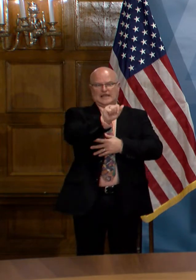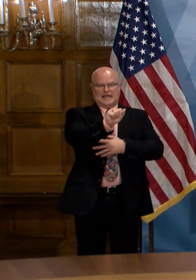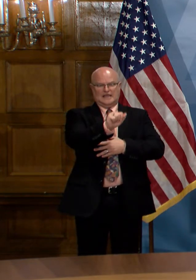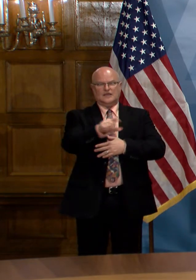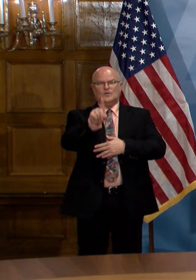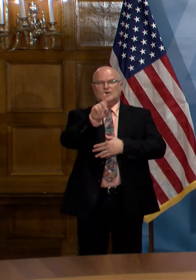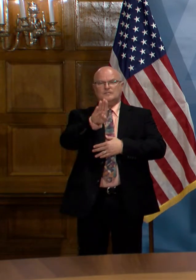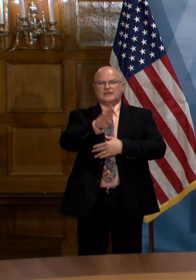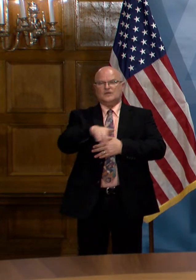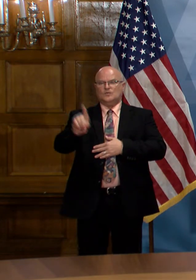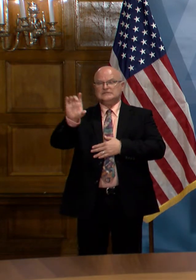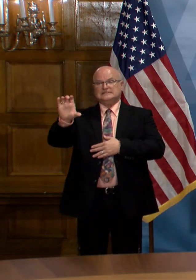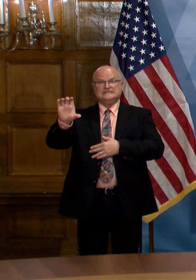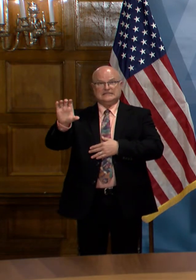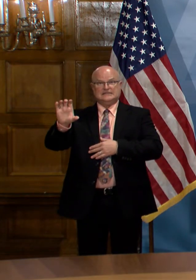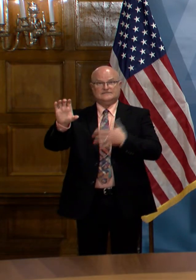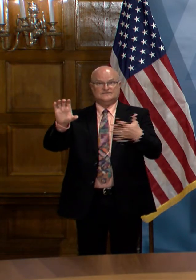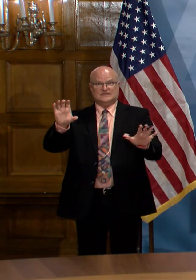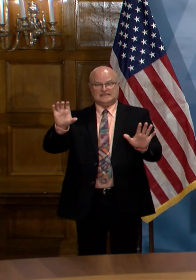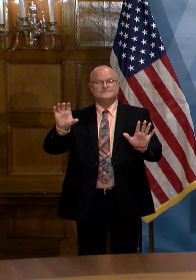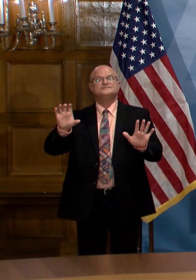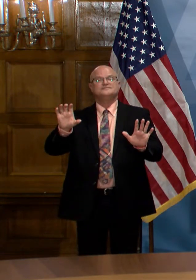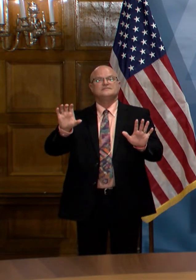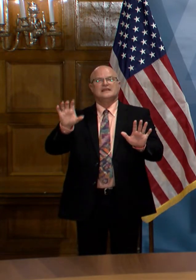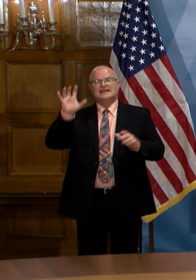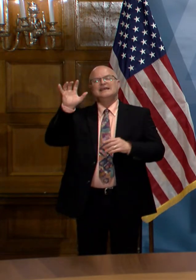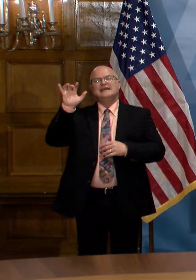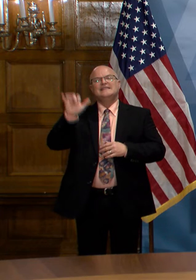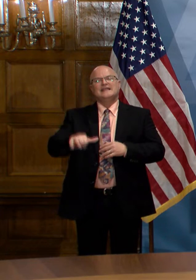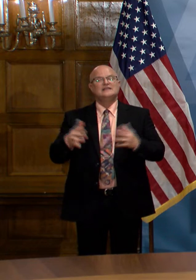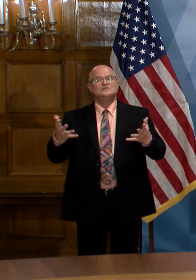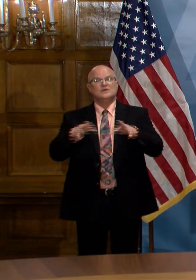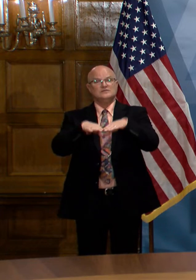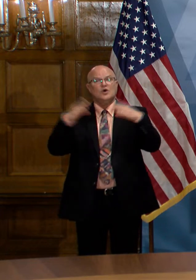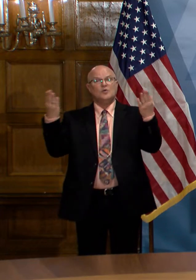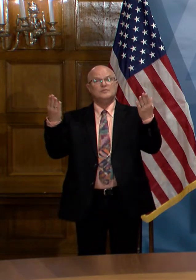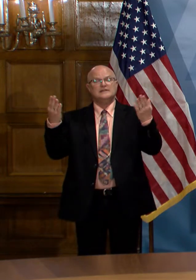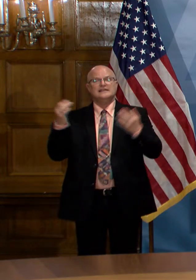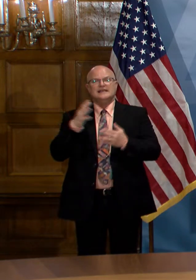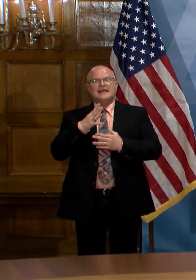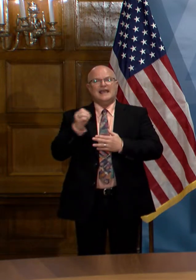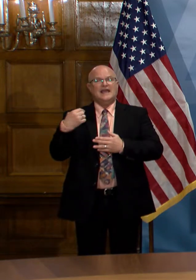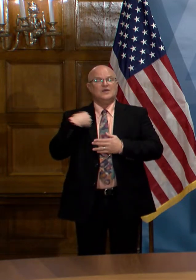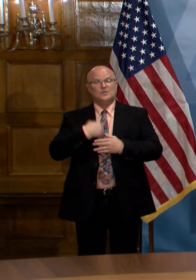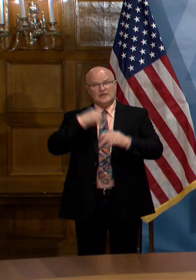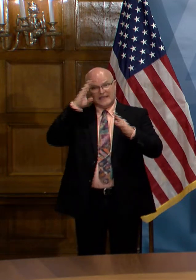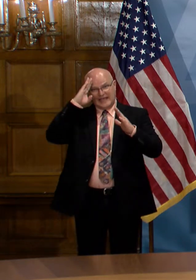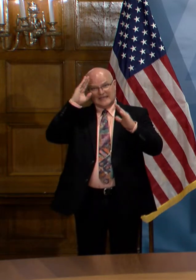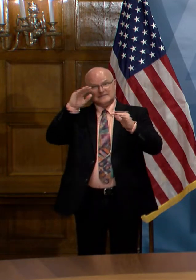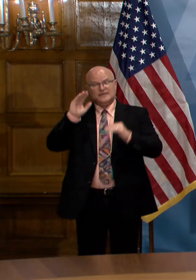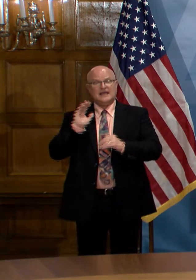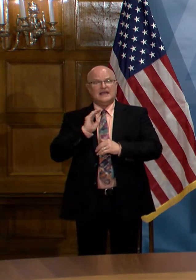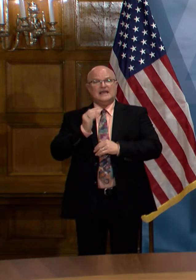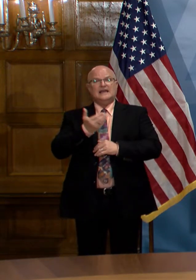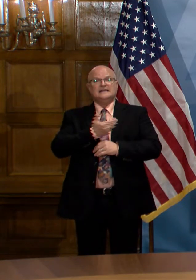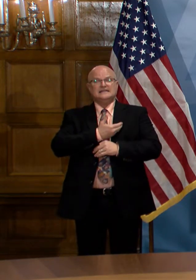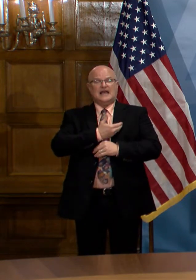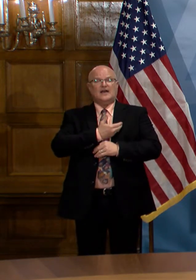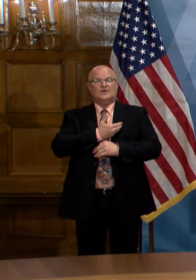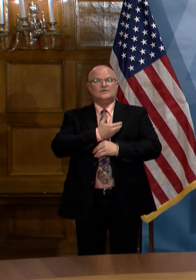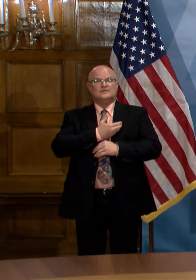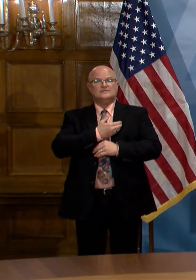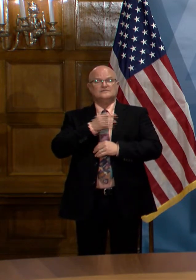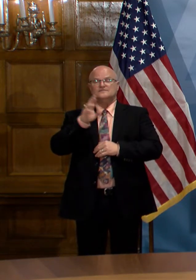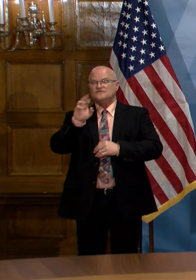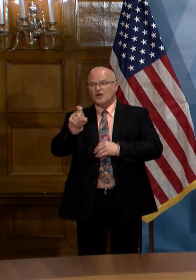1A, 1B, and 1C. That is what is open, and we expect our providers